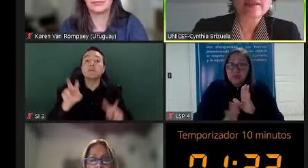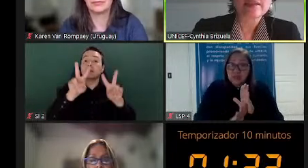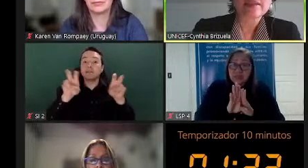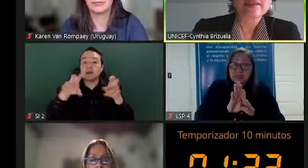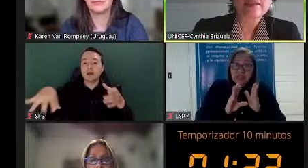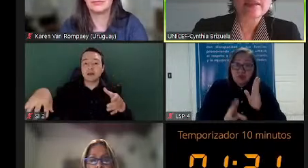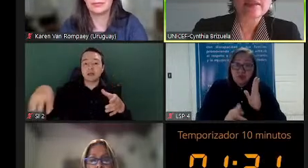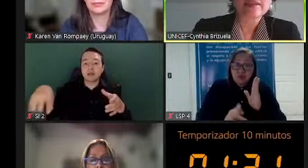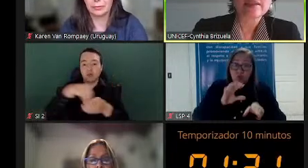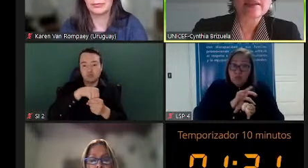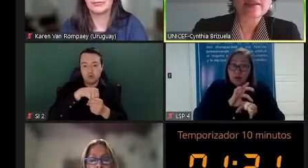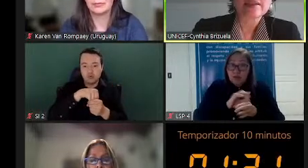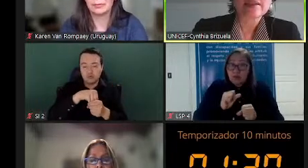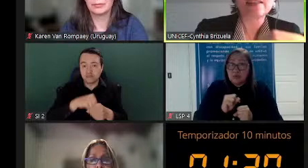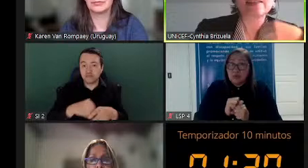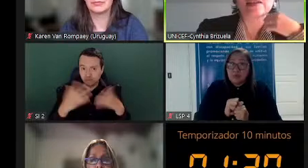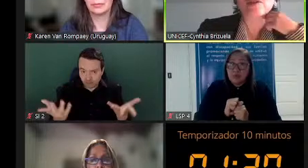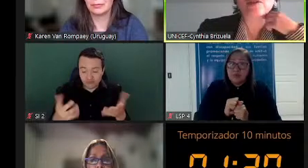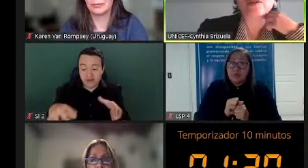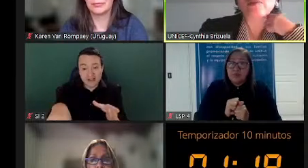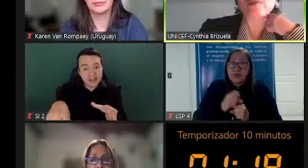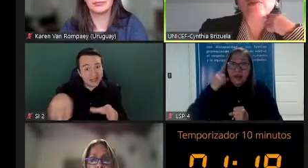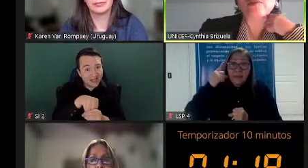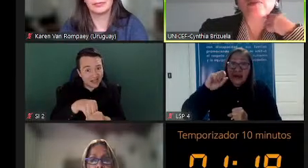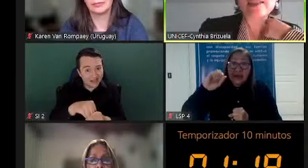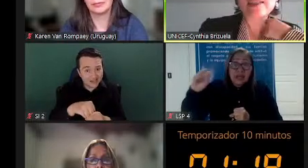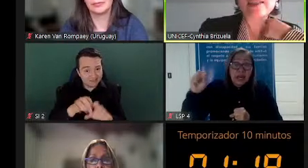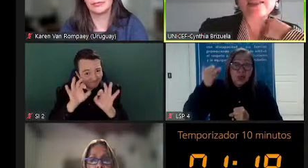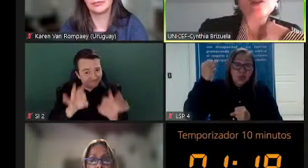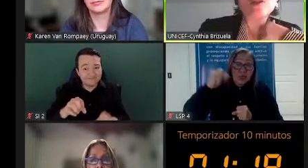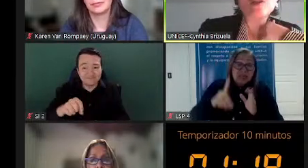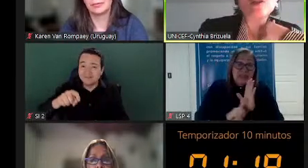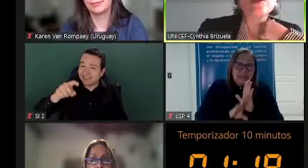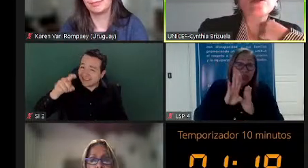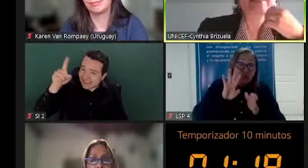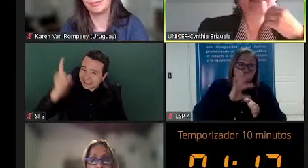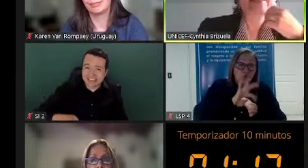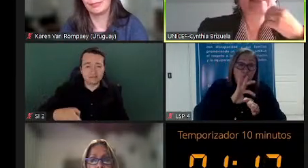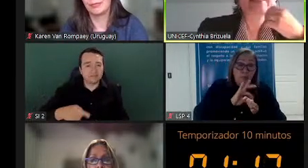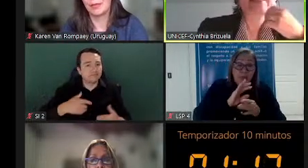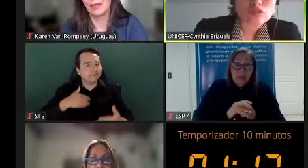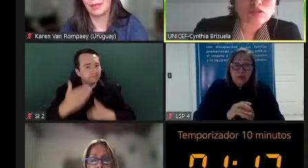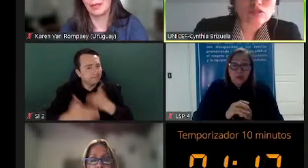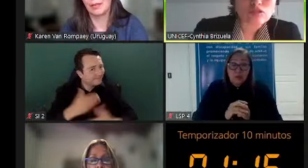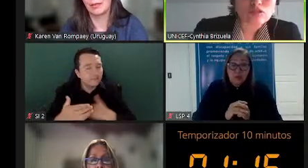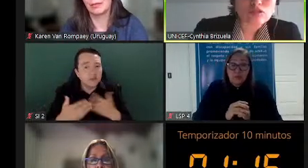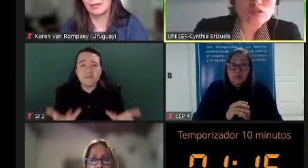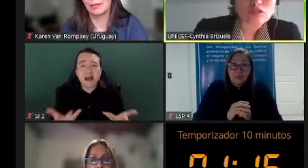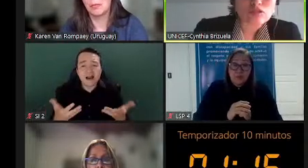reflection on inclusion and how necessary it is to achieve human development